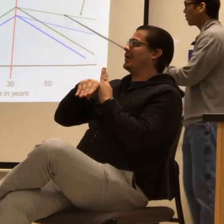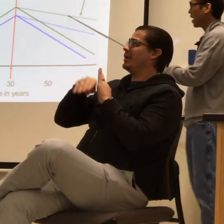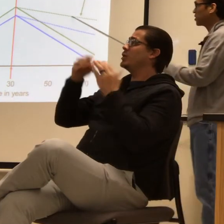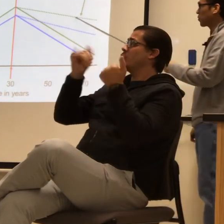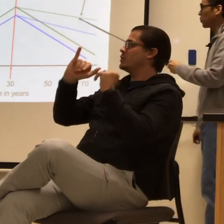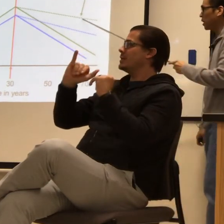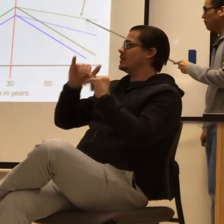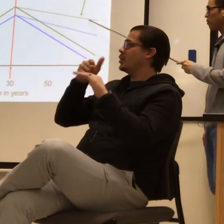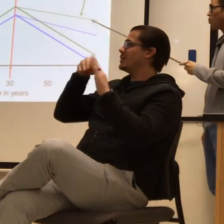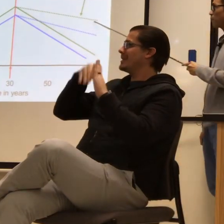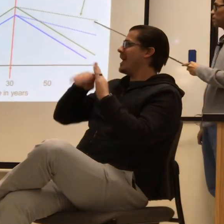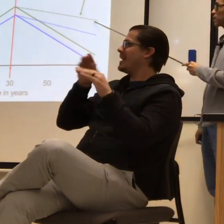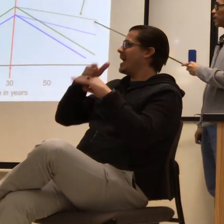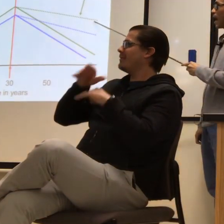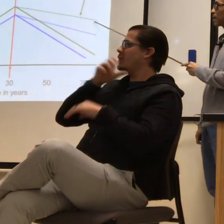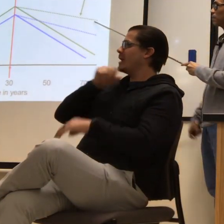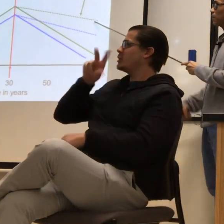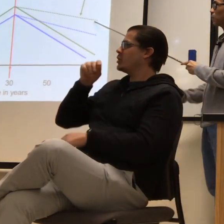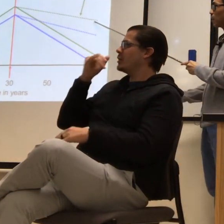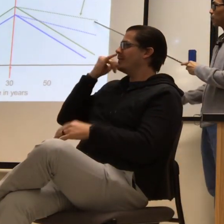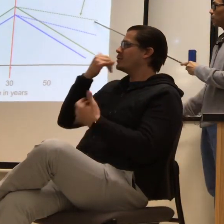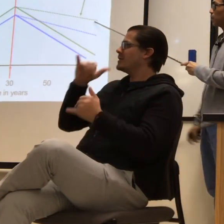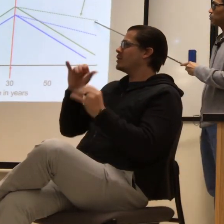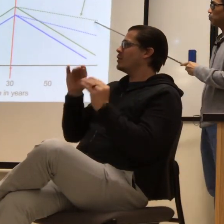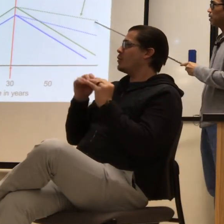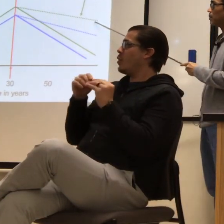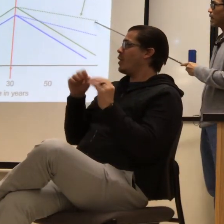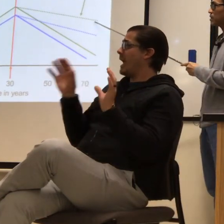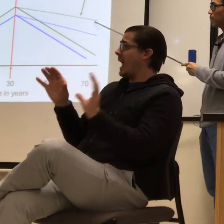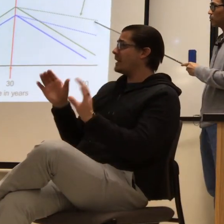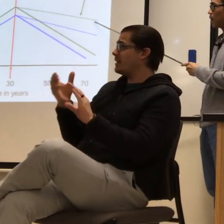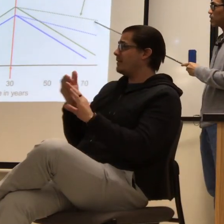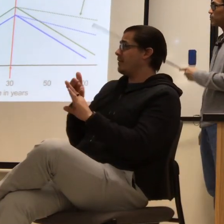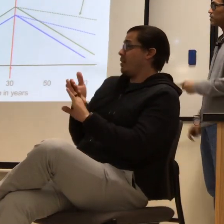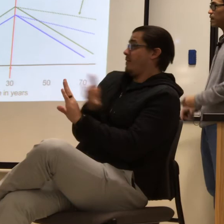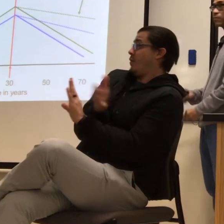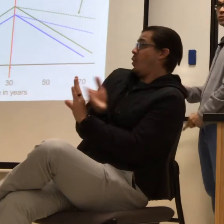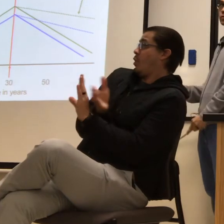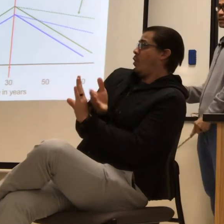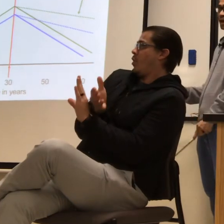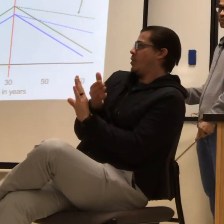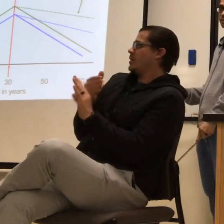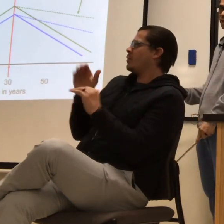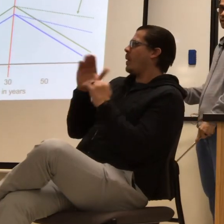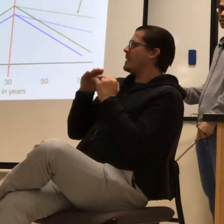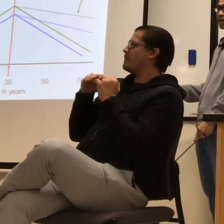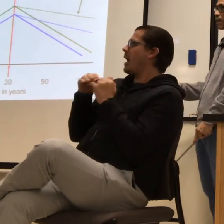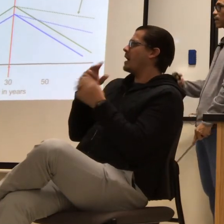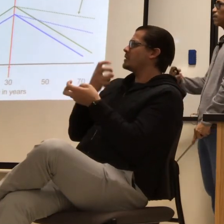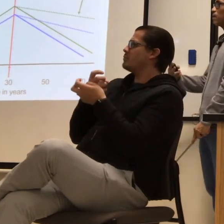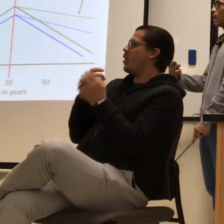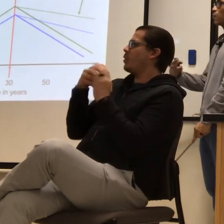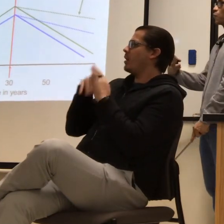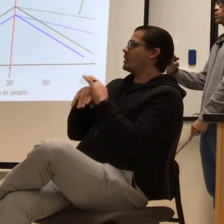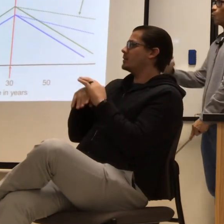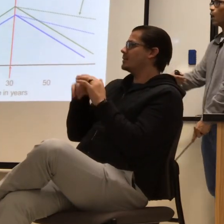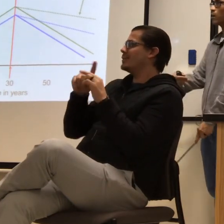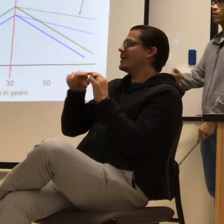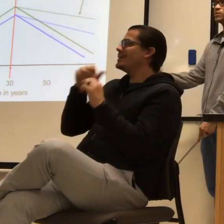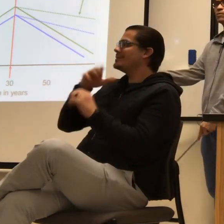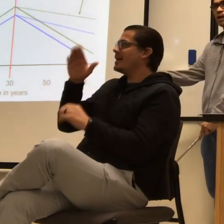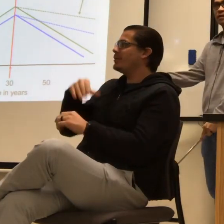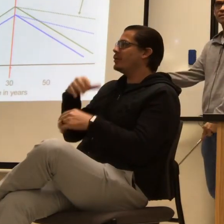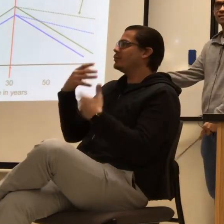decline after age 30, if you're more physically active in your younger years, you minimize the bone loss, but it's never too late to exercise. It's not like I'm